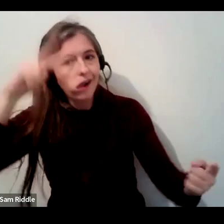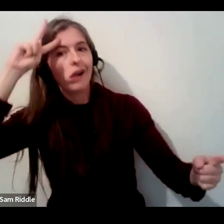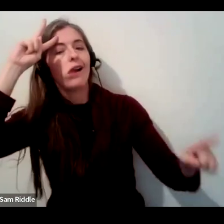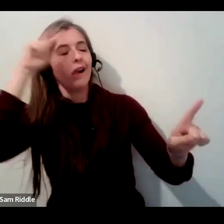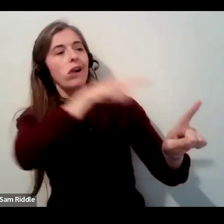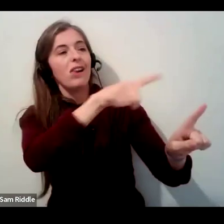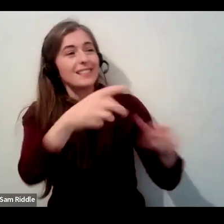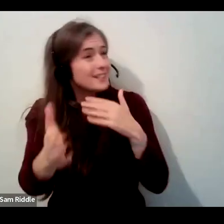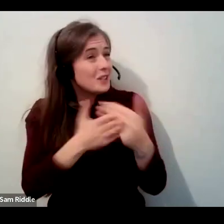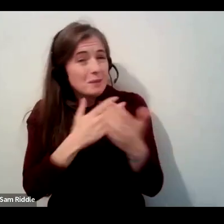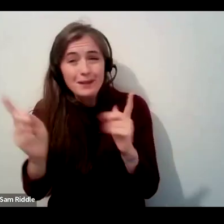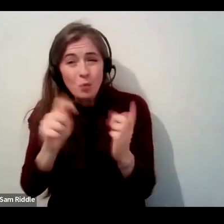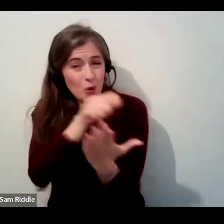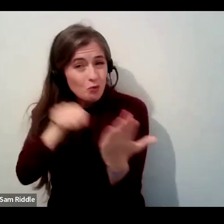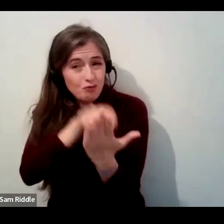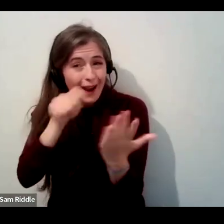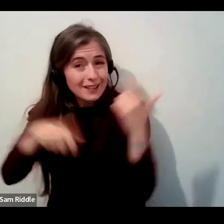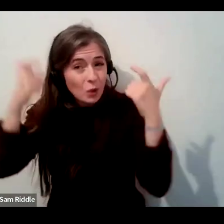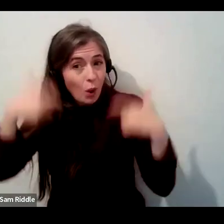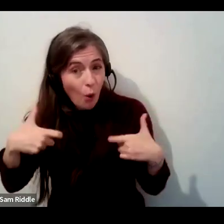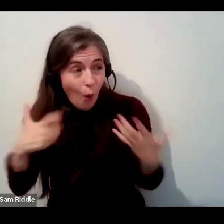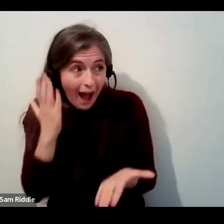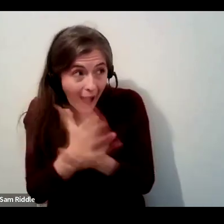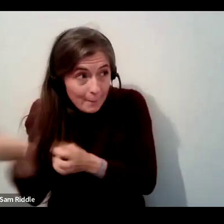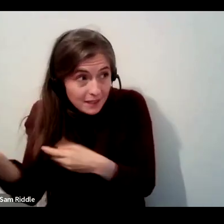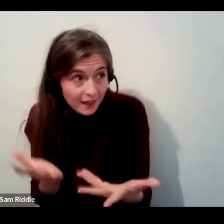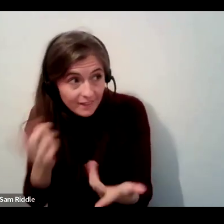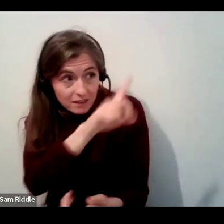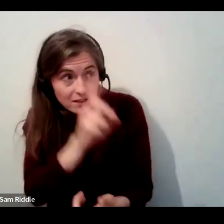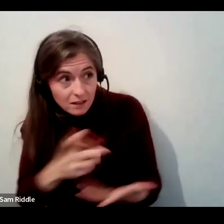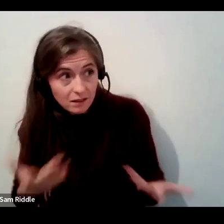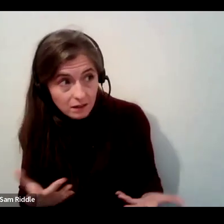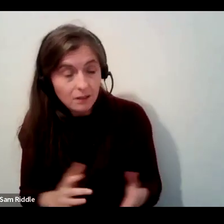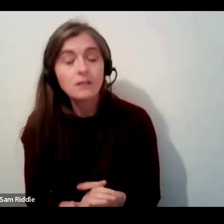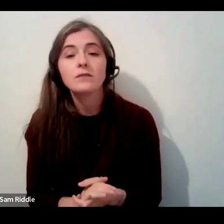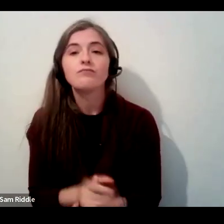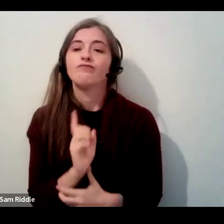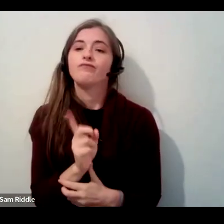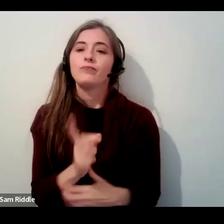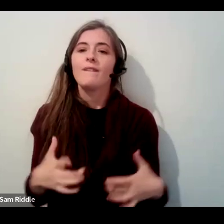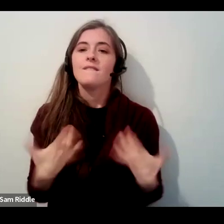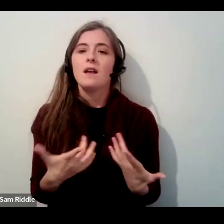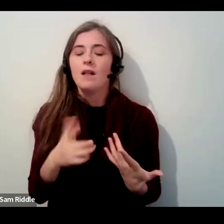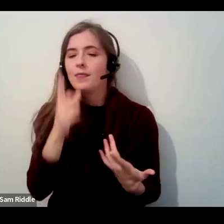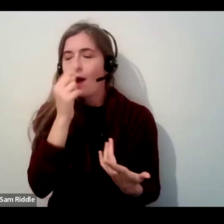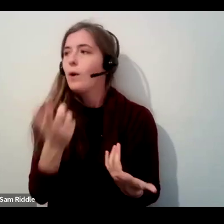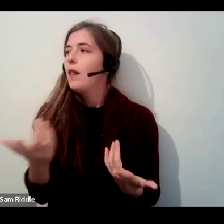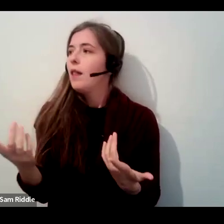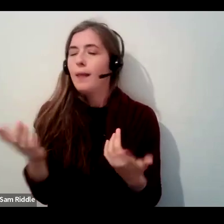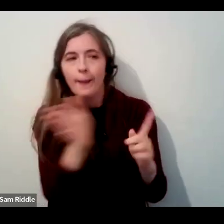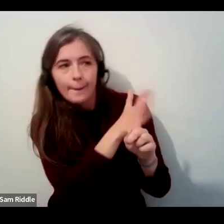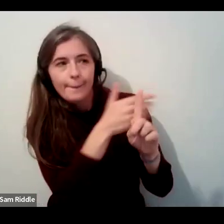the fact that no matter what you write into law, can that be delivered for people on the ground? And I think that might help us sway the arguments